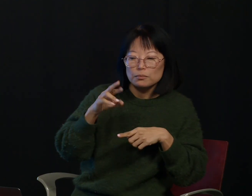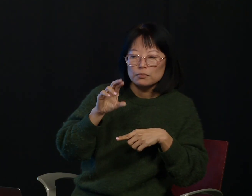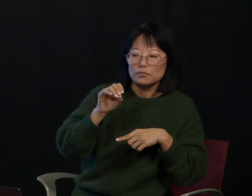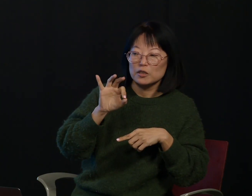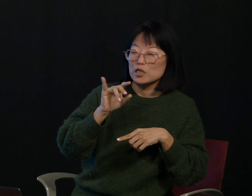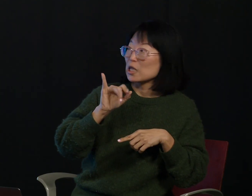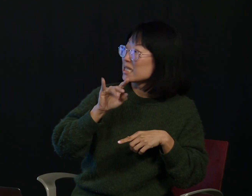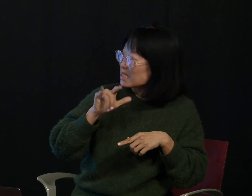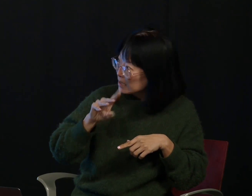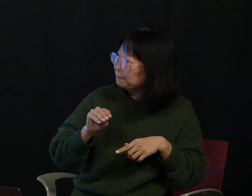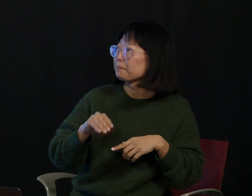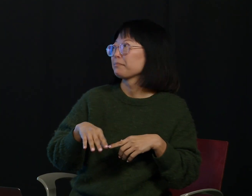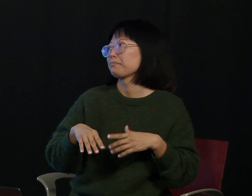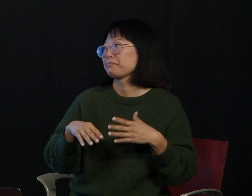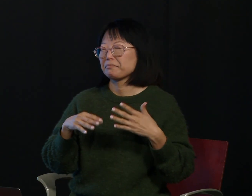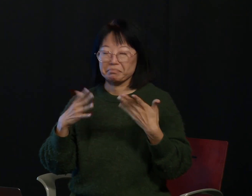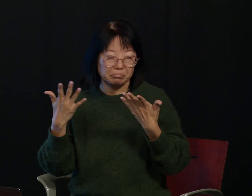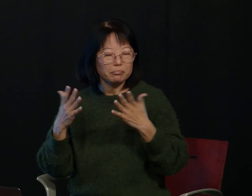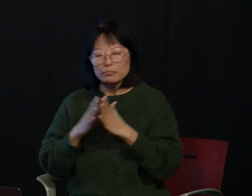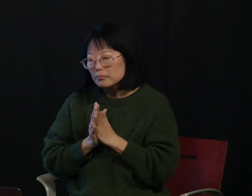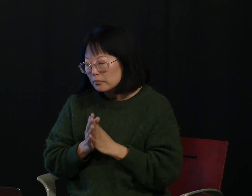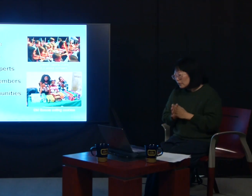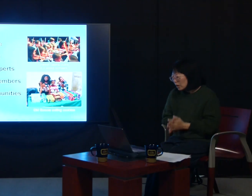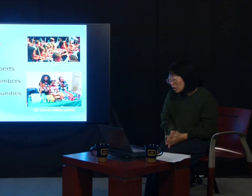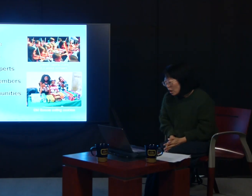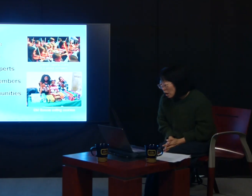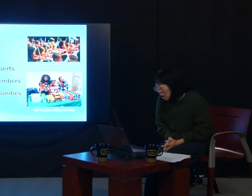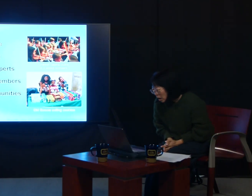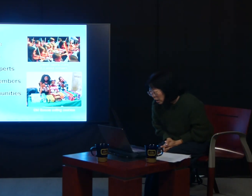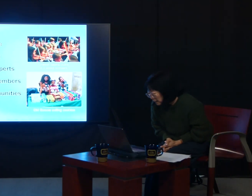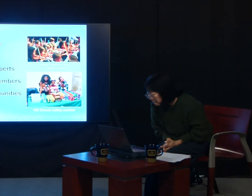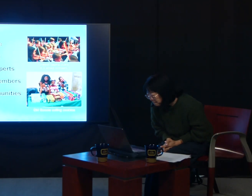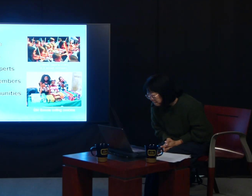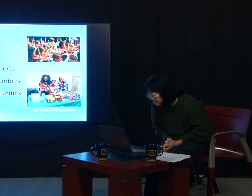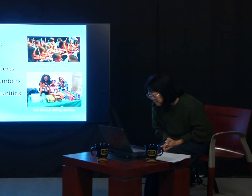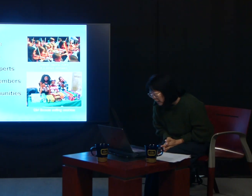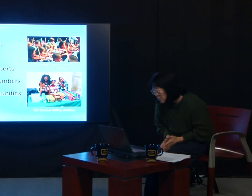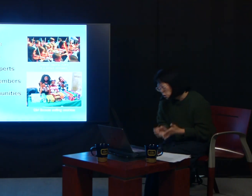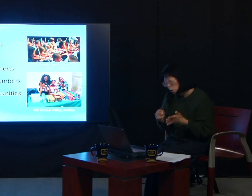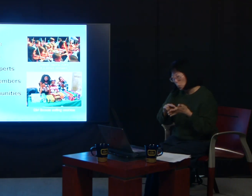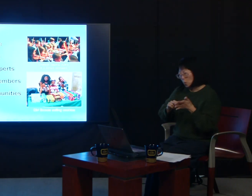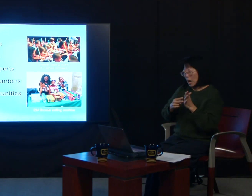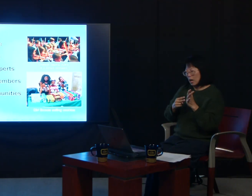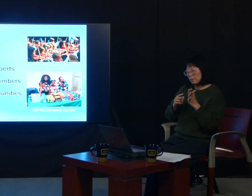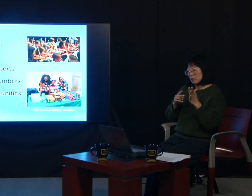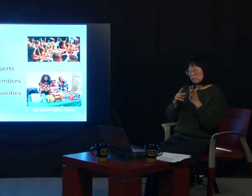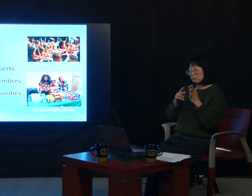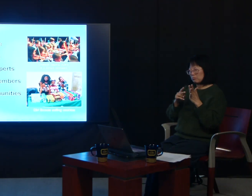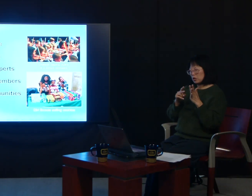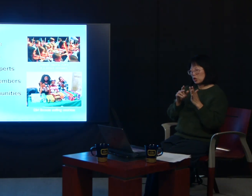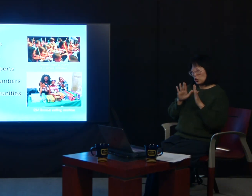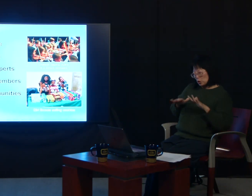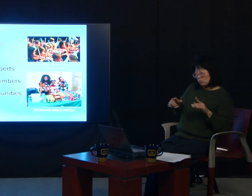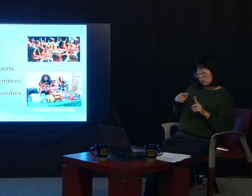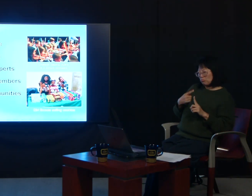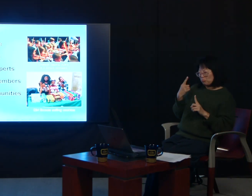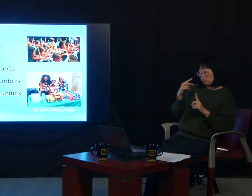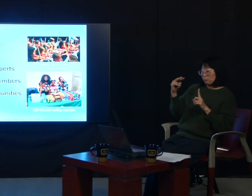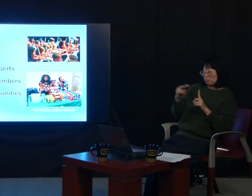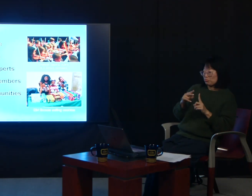You have professionalism, and all of that is attached to English. Children, in their view of